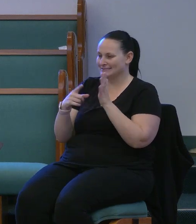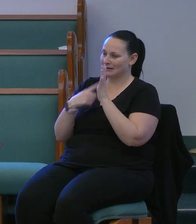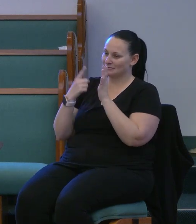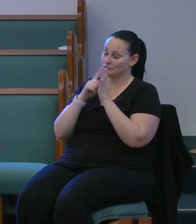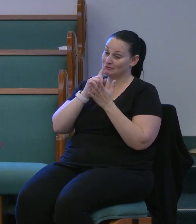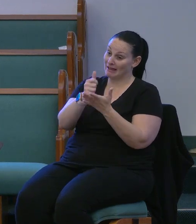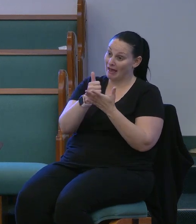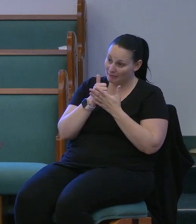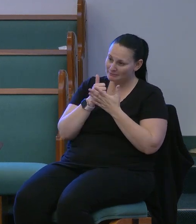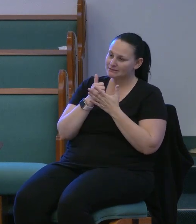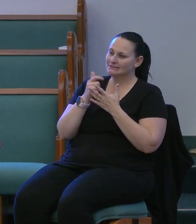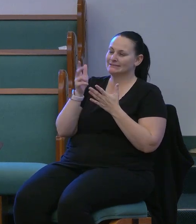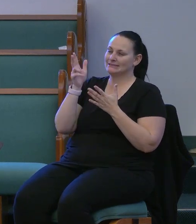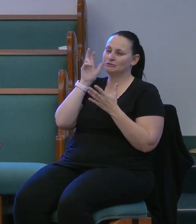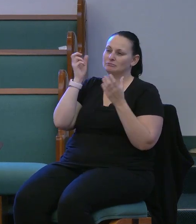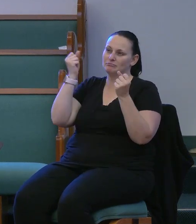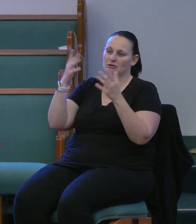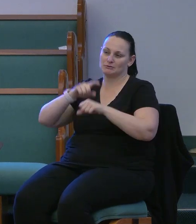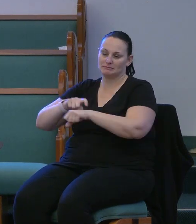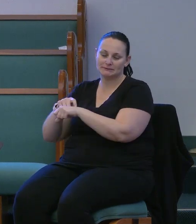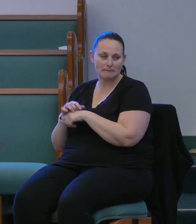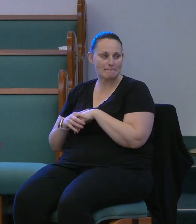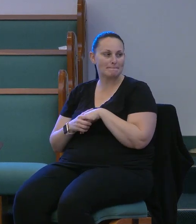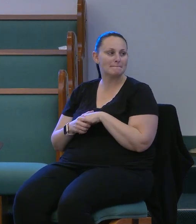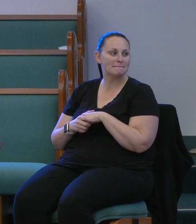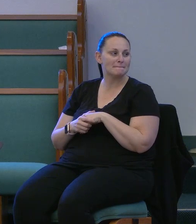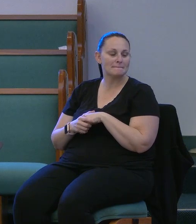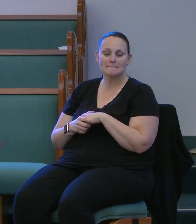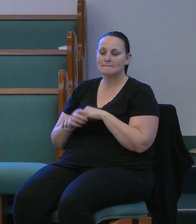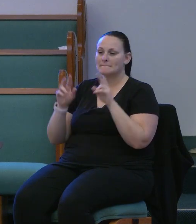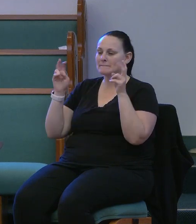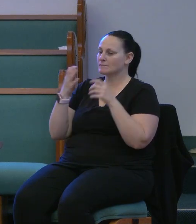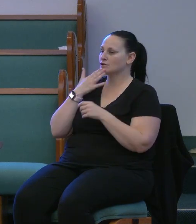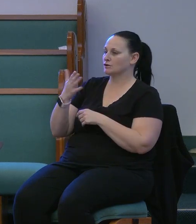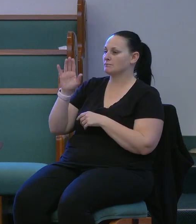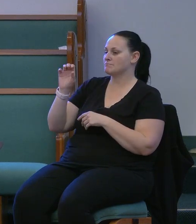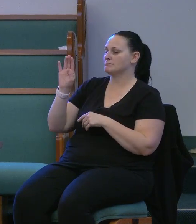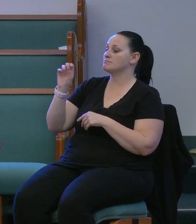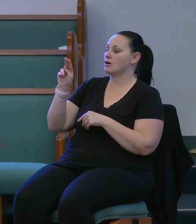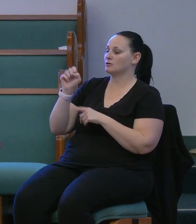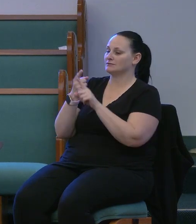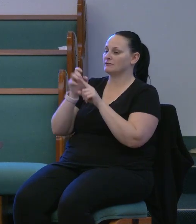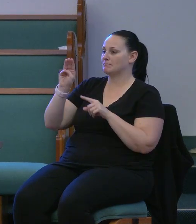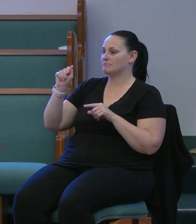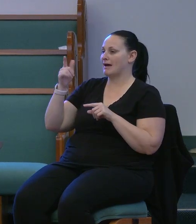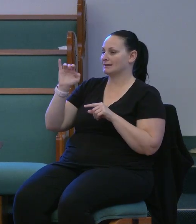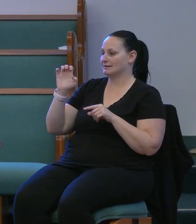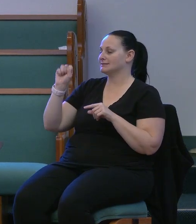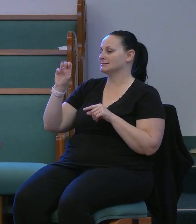Sometimes it helps us to hear it multiple times. Good Bones by Maggie Smith.